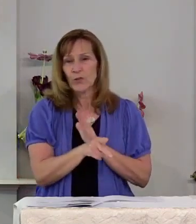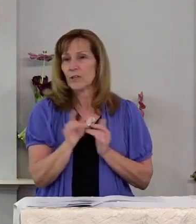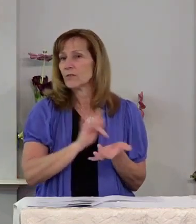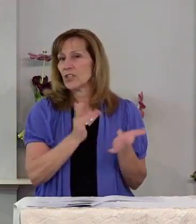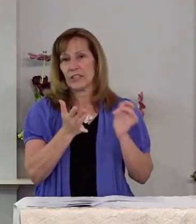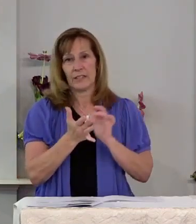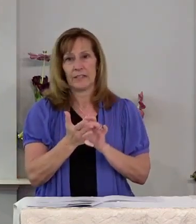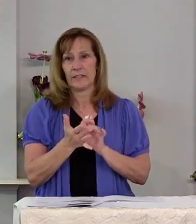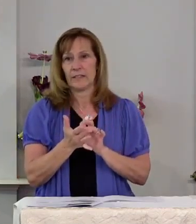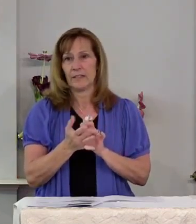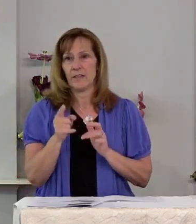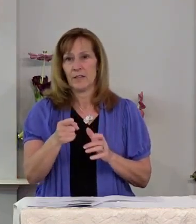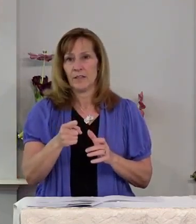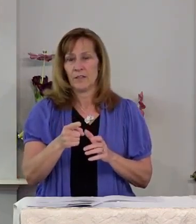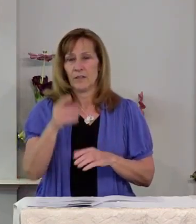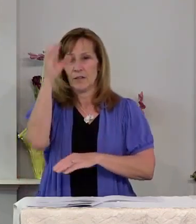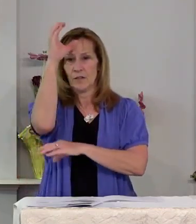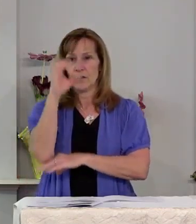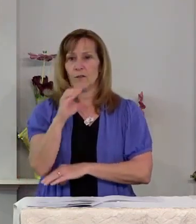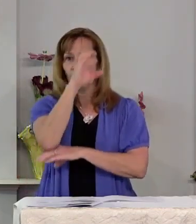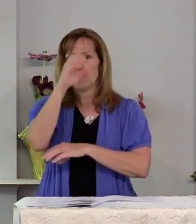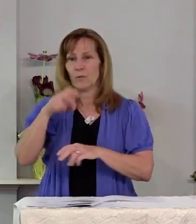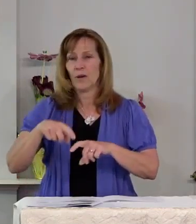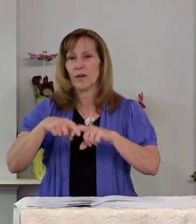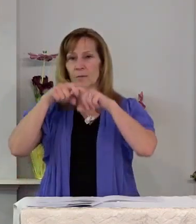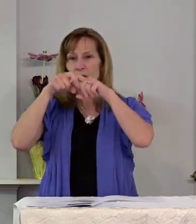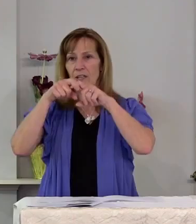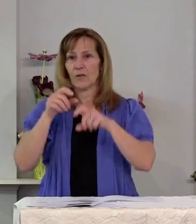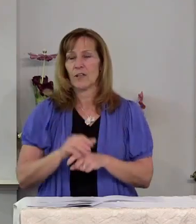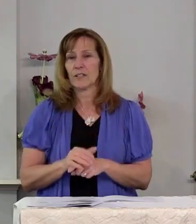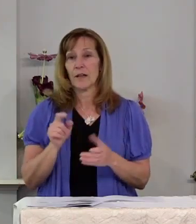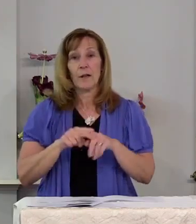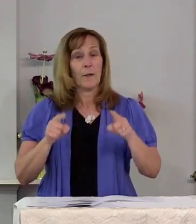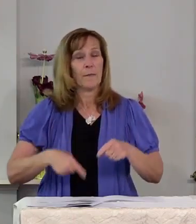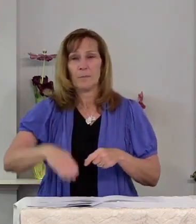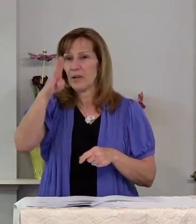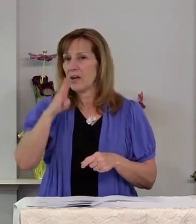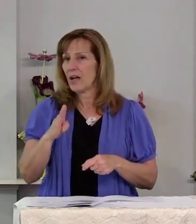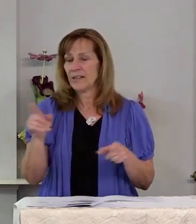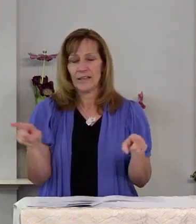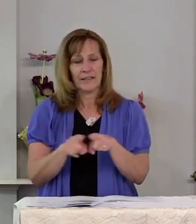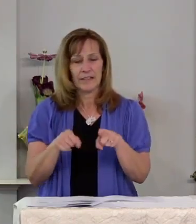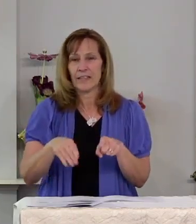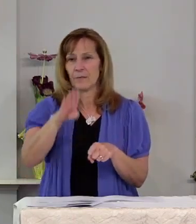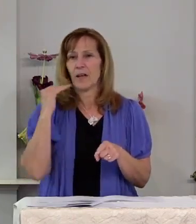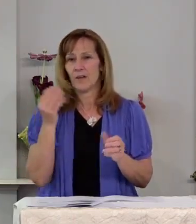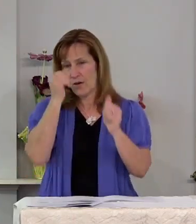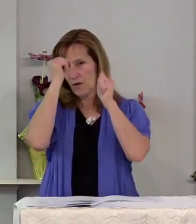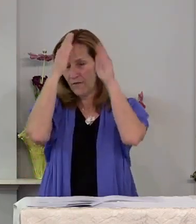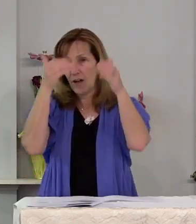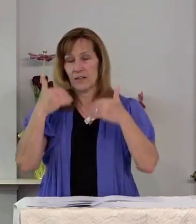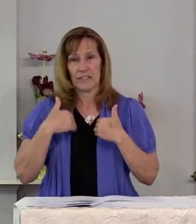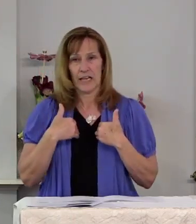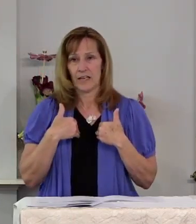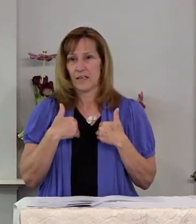Jesus. You hung him on a cross. But God, the same God our fathers